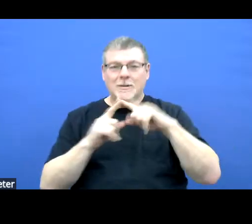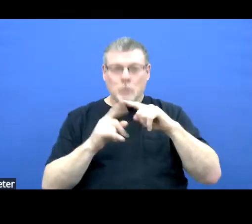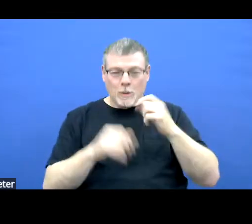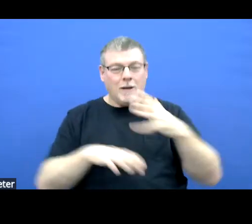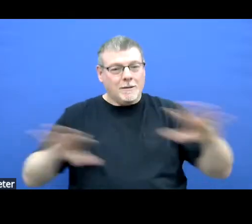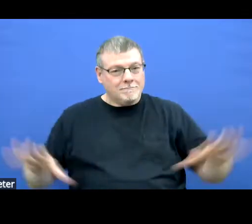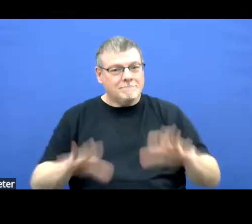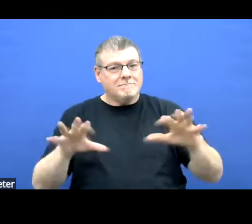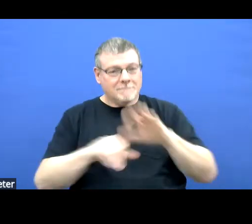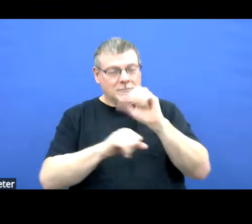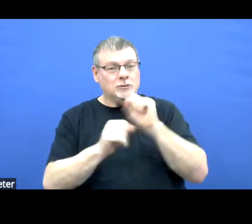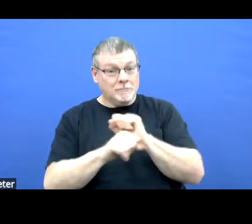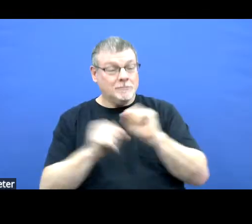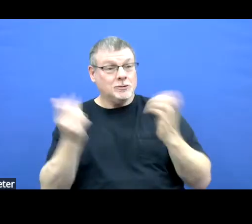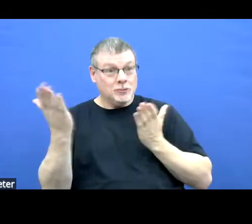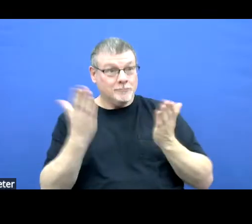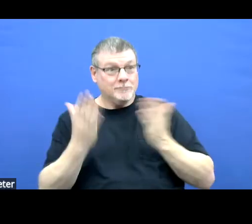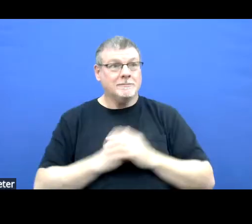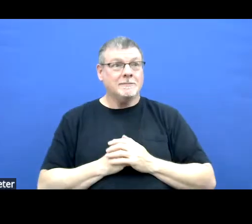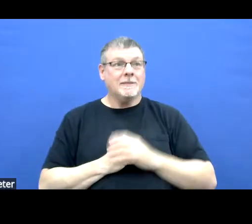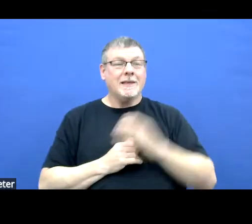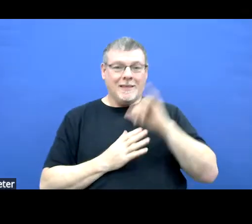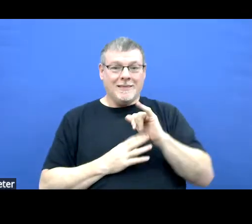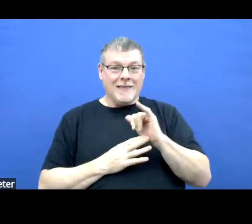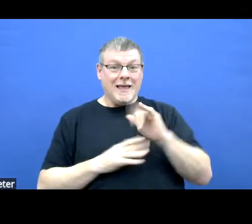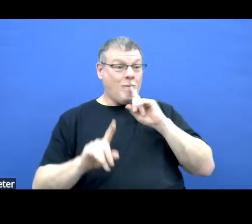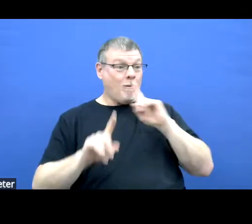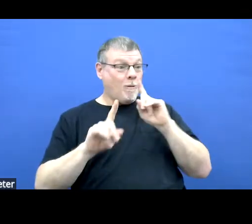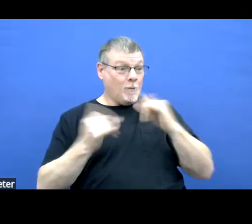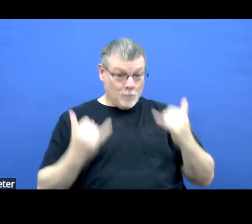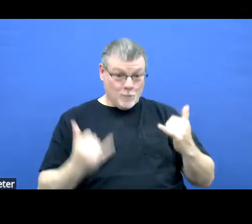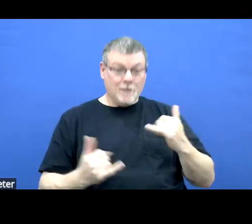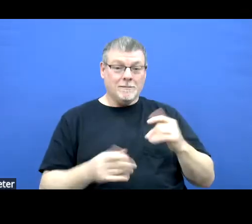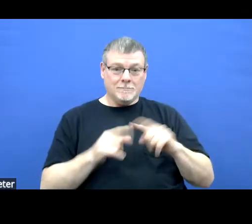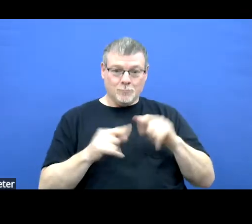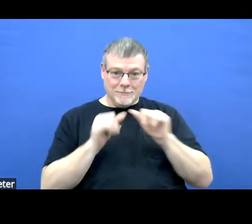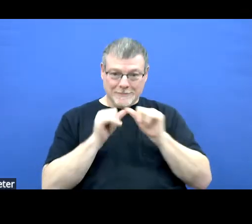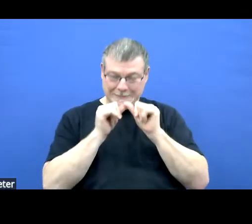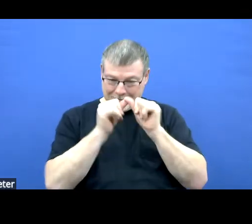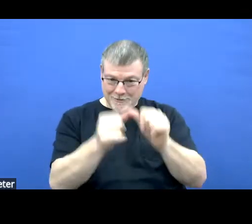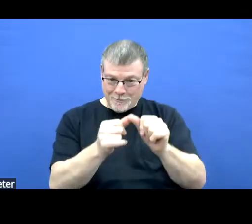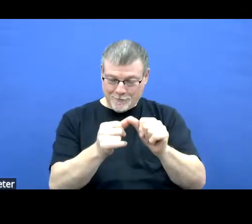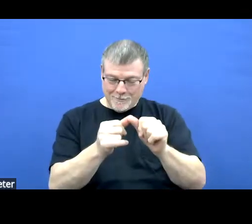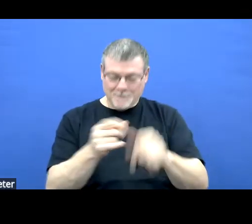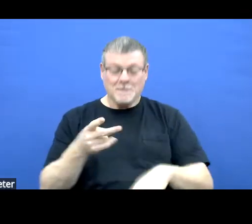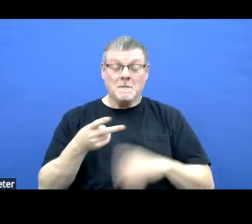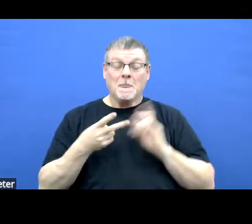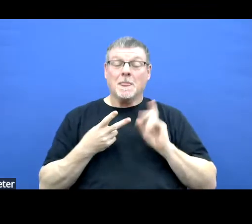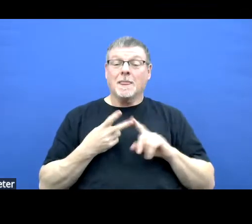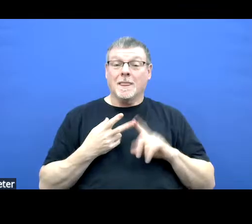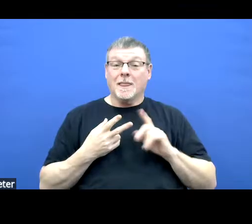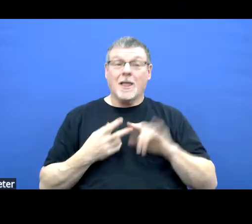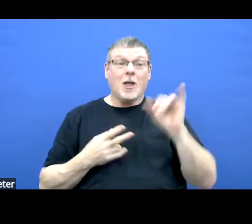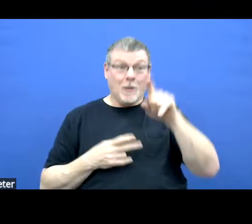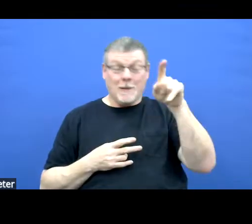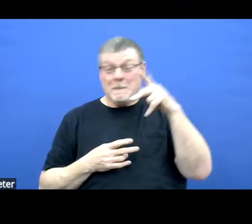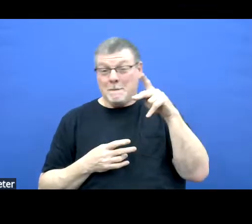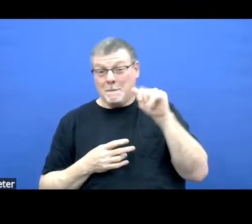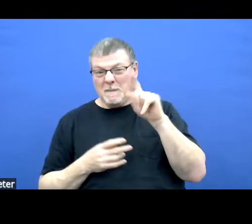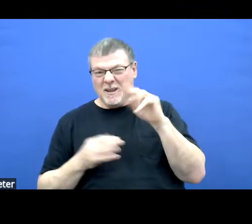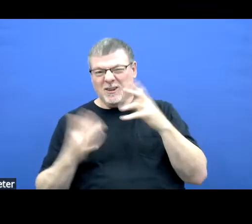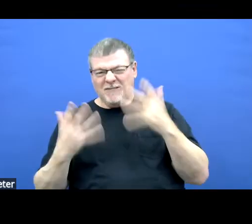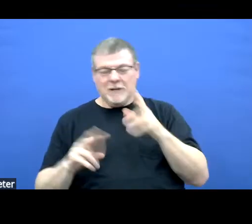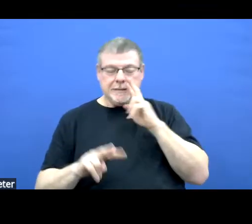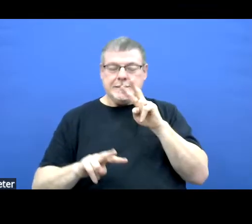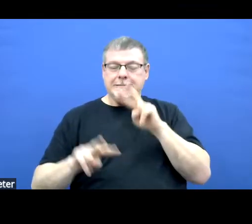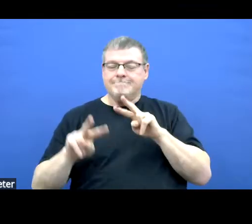diligence services. That's why we're here today to continue that. And we are also, as Peter mentioned, evaluating